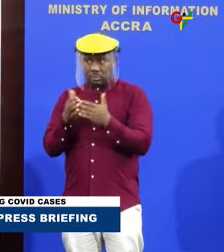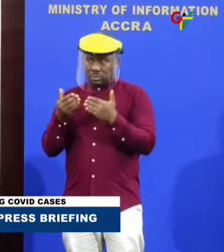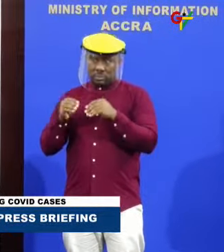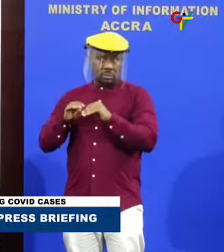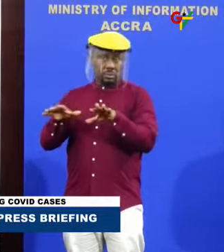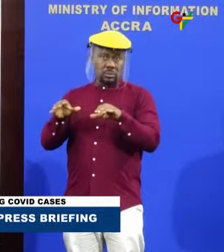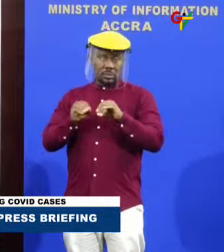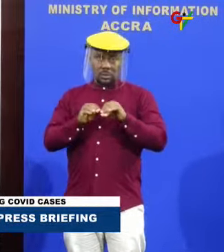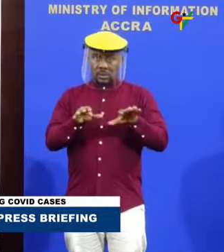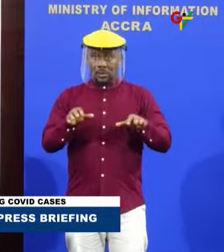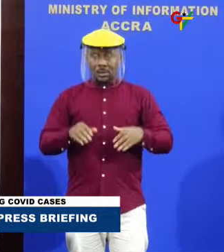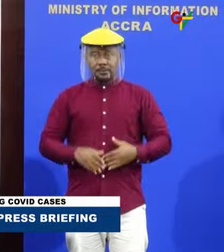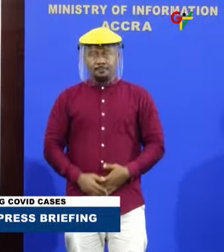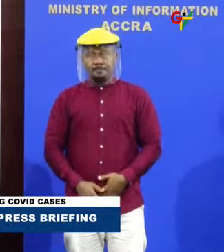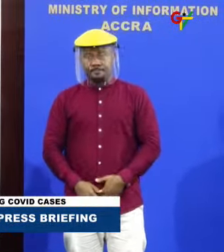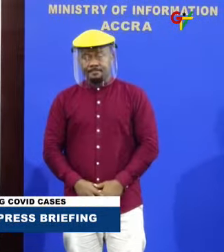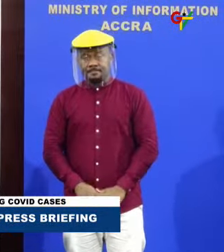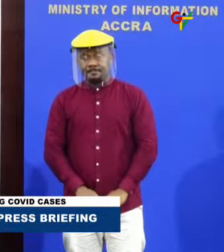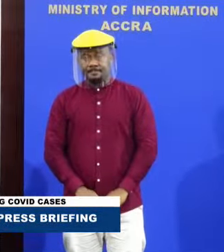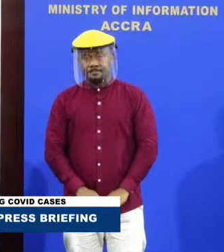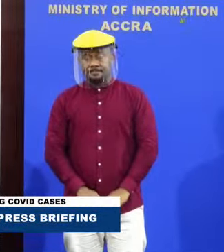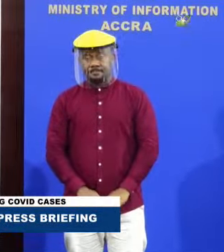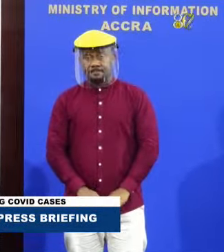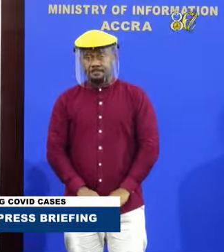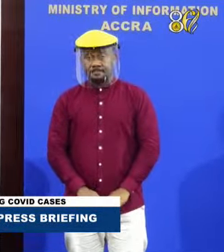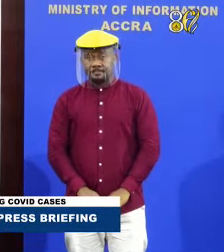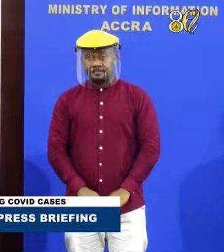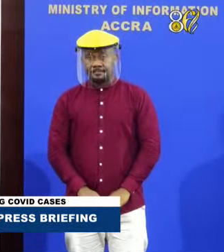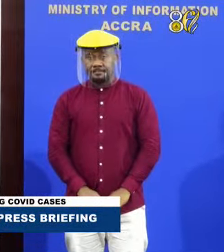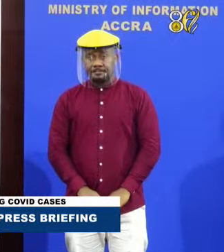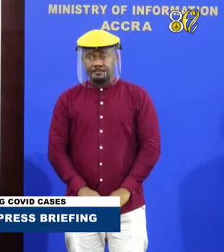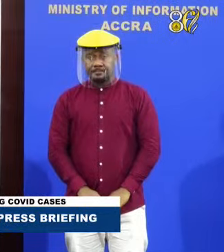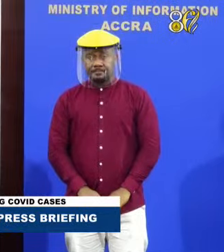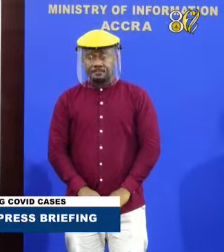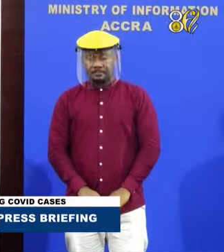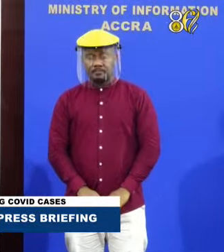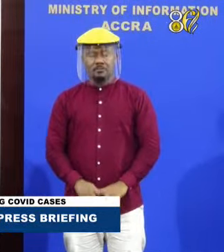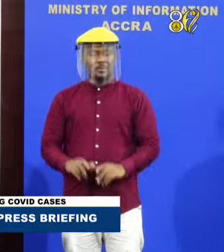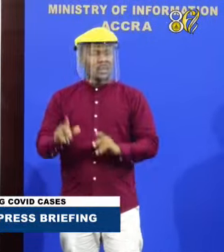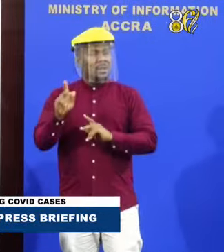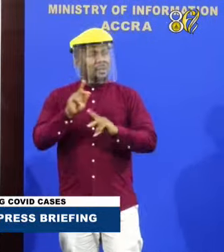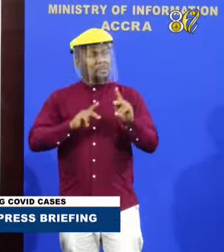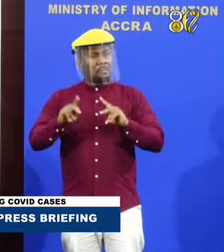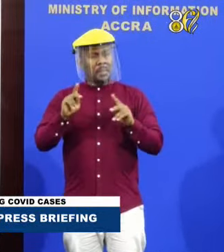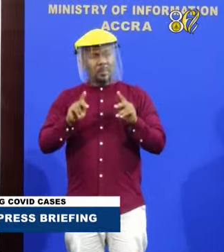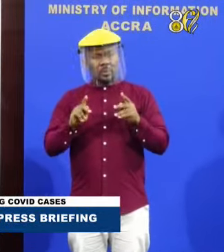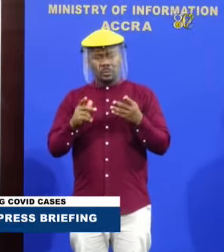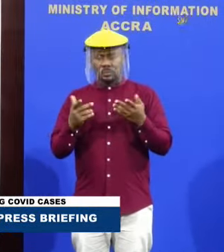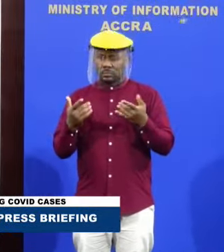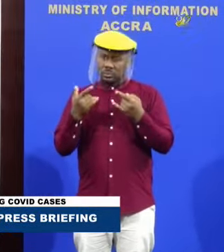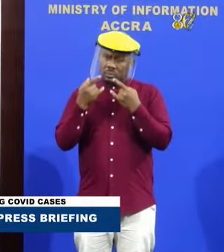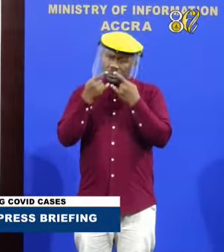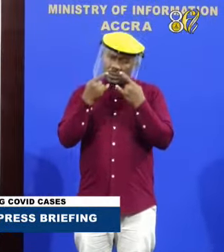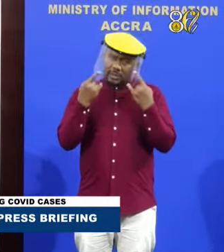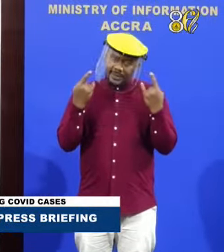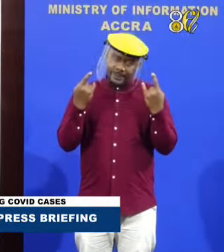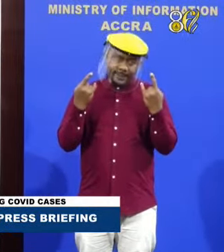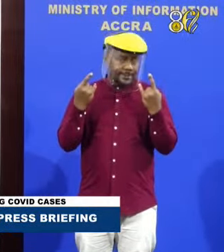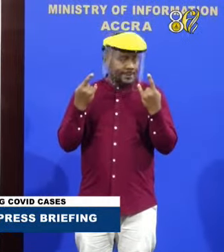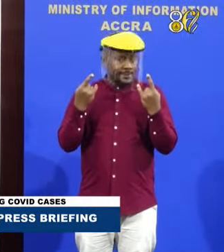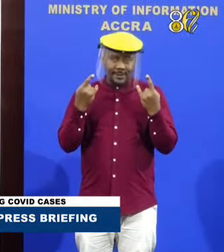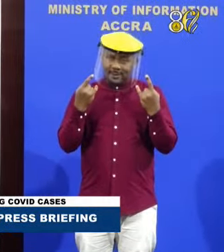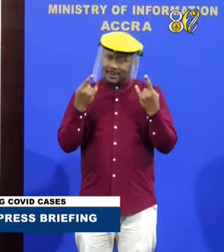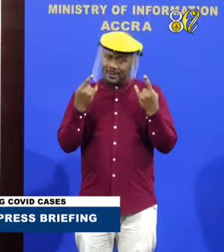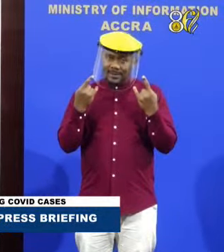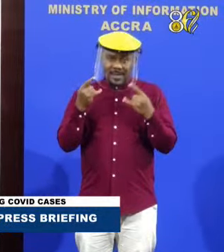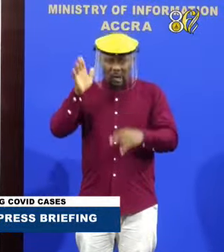We also have seen, as all of you are aware, that still there's a total disregard to the use of the face mask by the